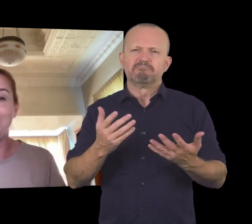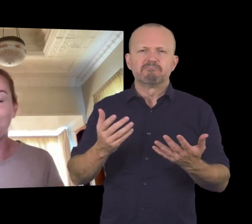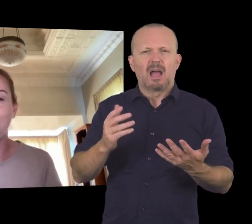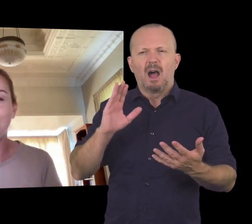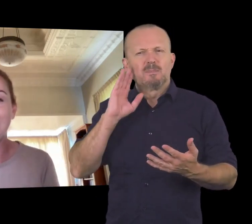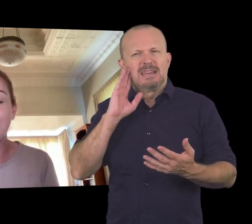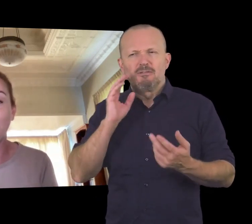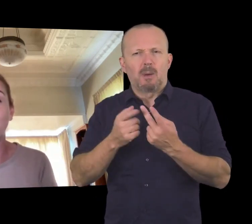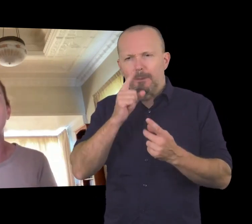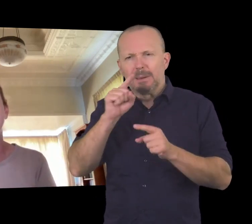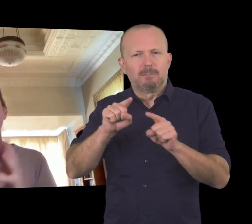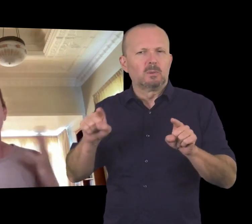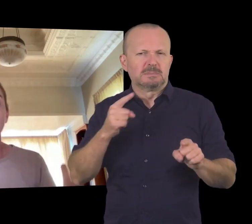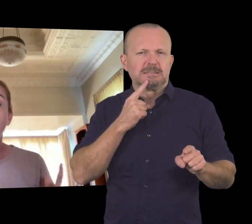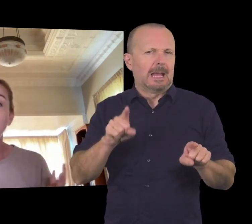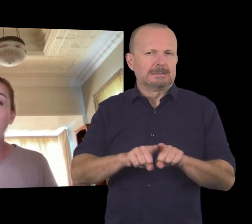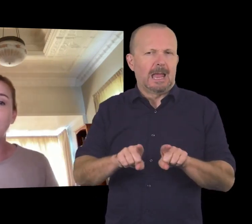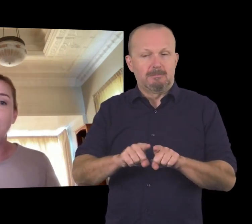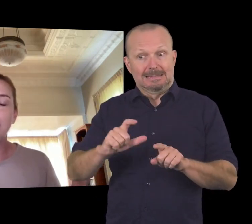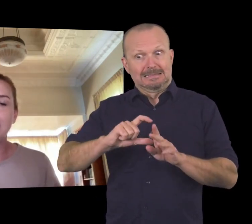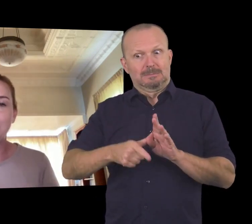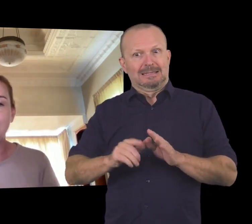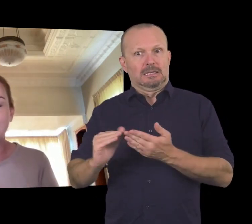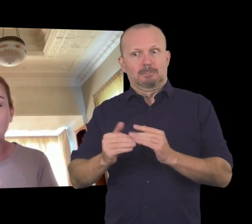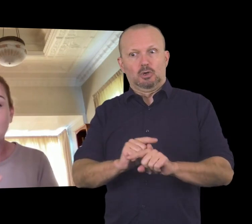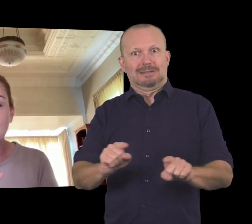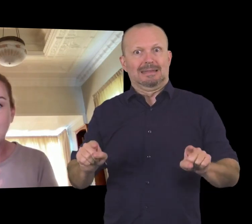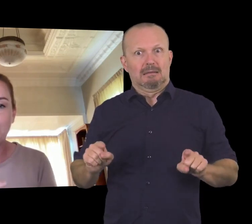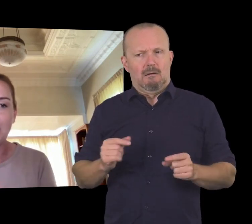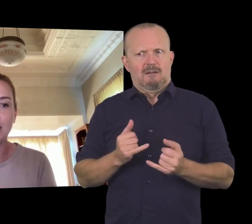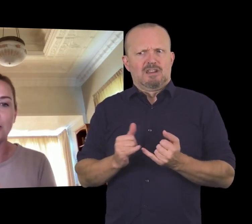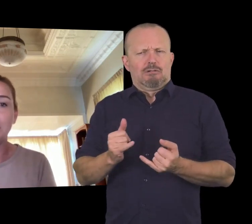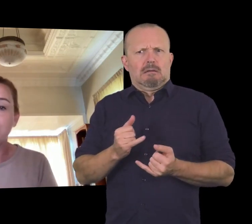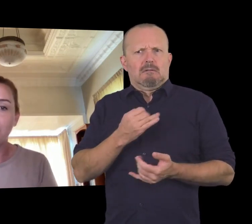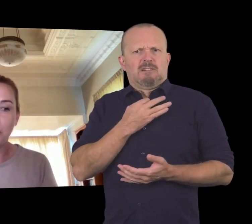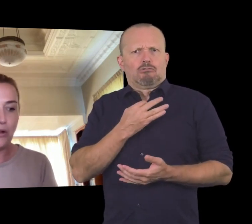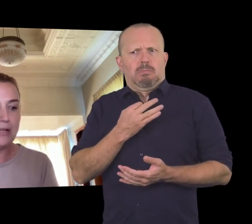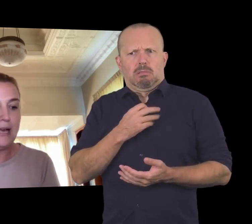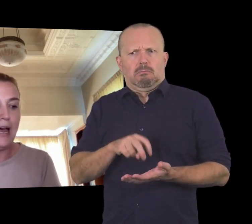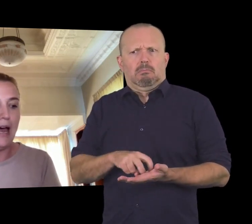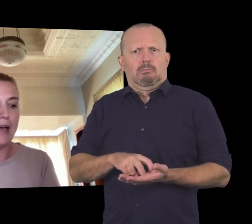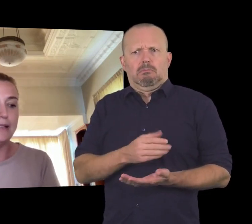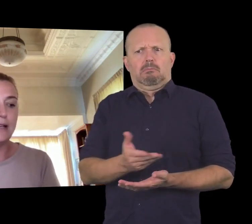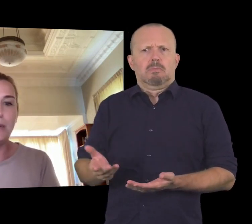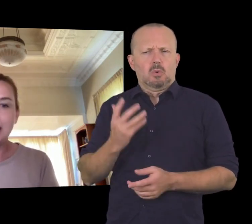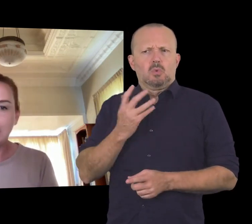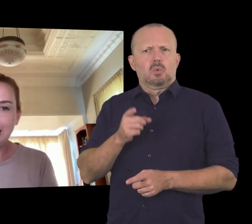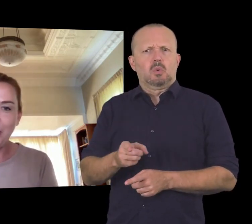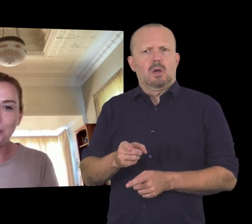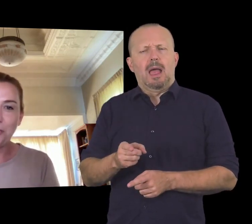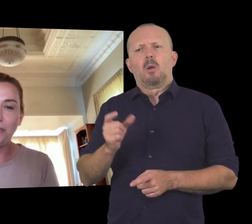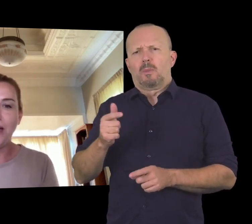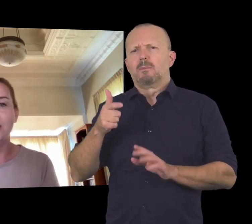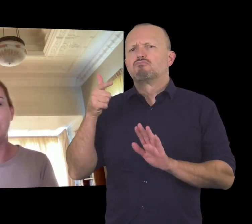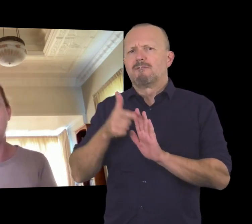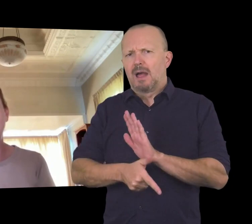I've been hearing while I've been sitting in the conference, at a time when the disability community have been extremely vulnerable, and particularly